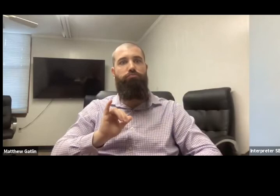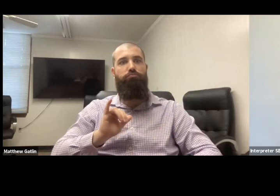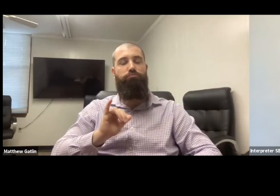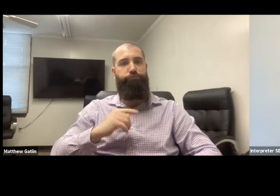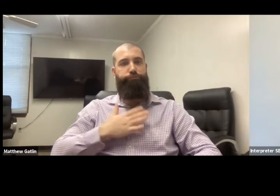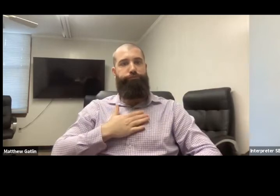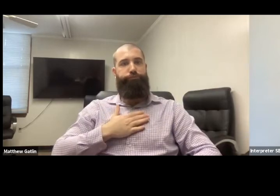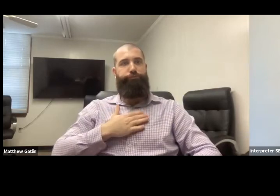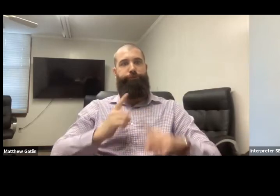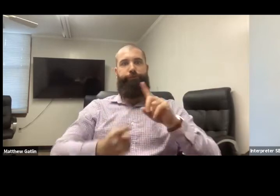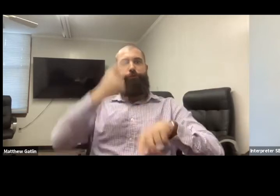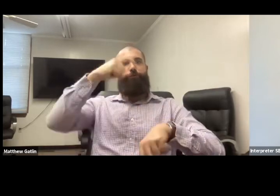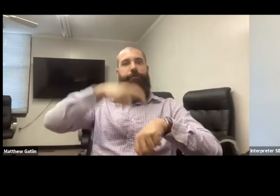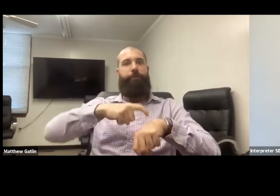interpreters.